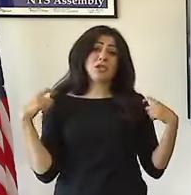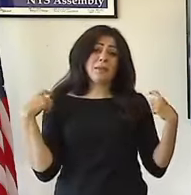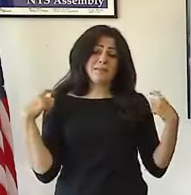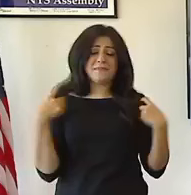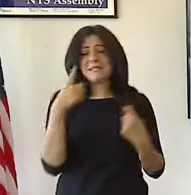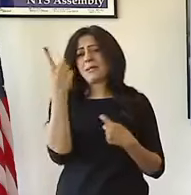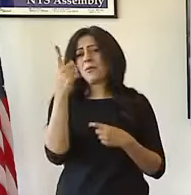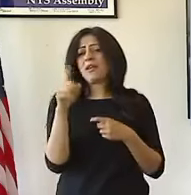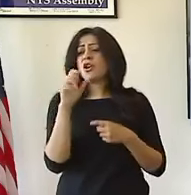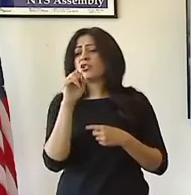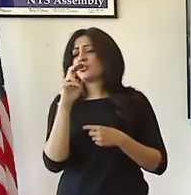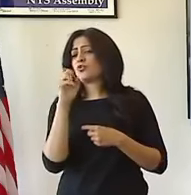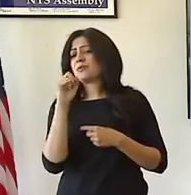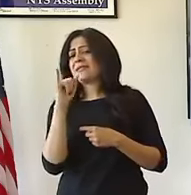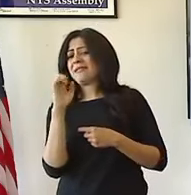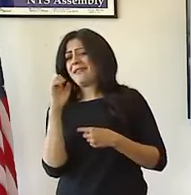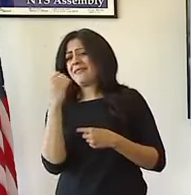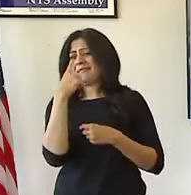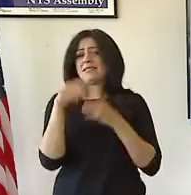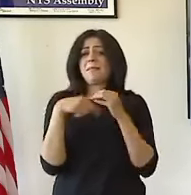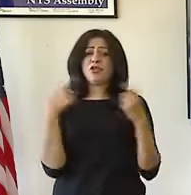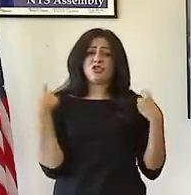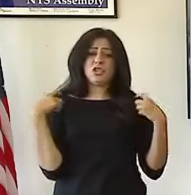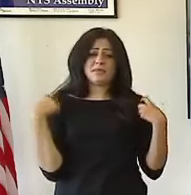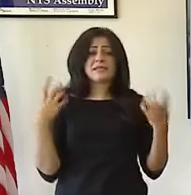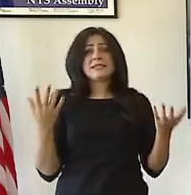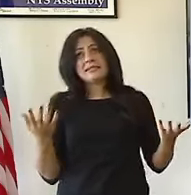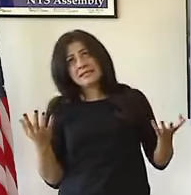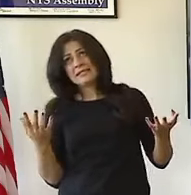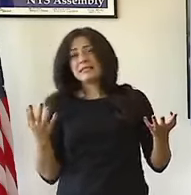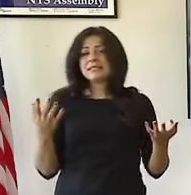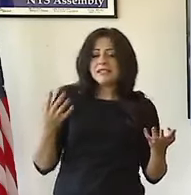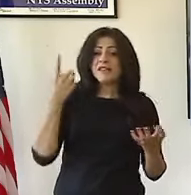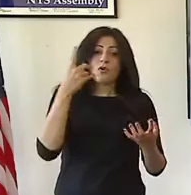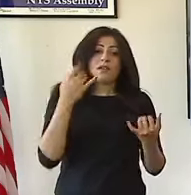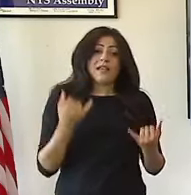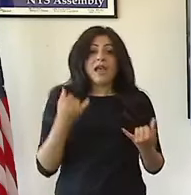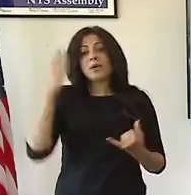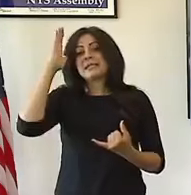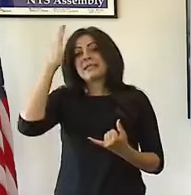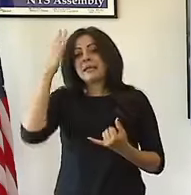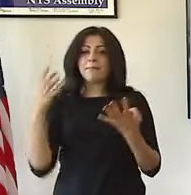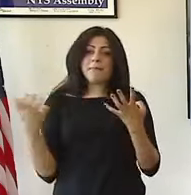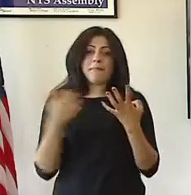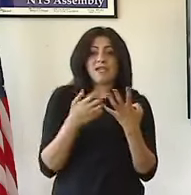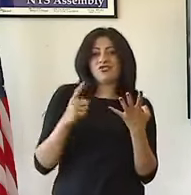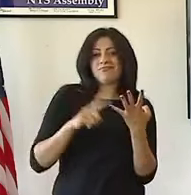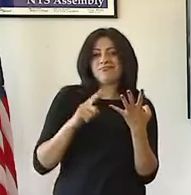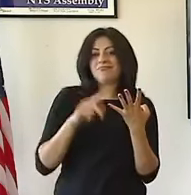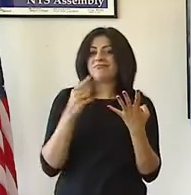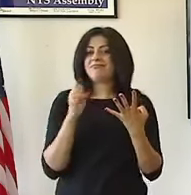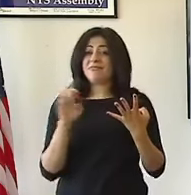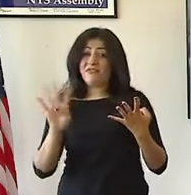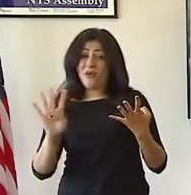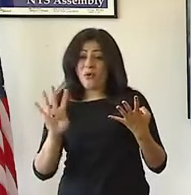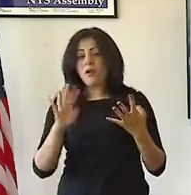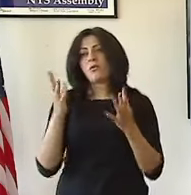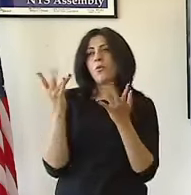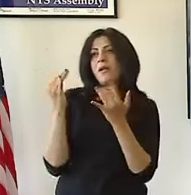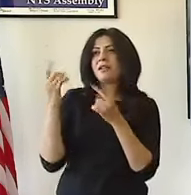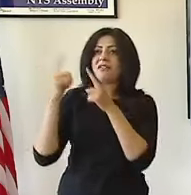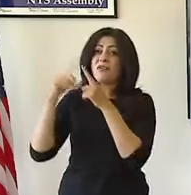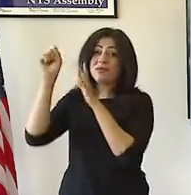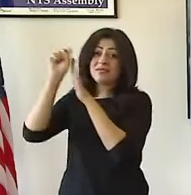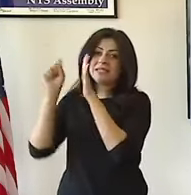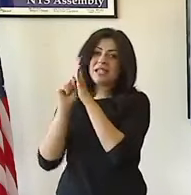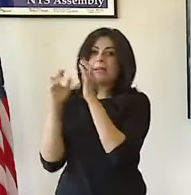and right now we believe gyms fall in phase 4, in the phase 4 category, and we're waiting from the state for